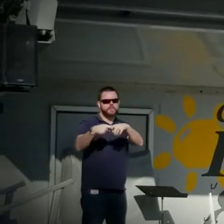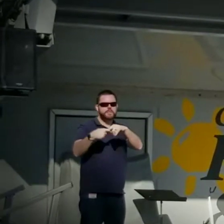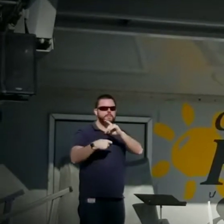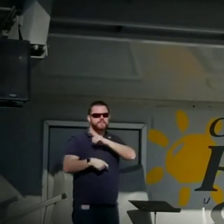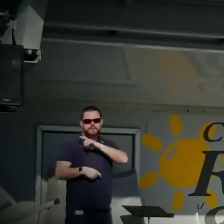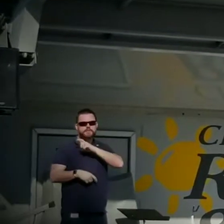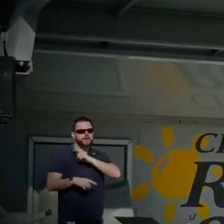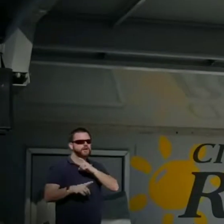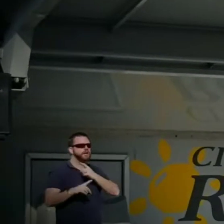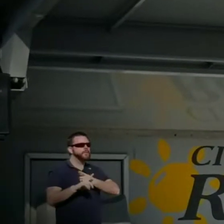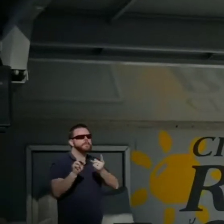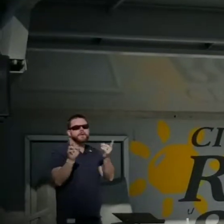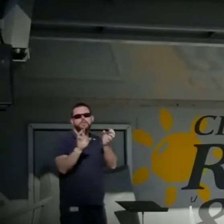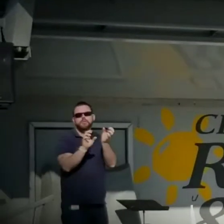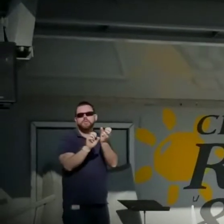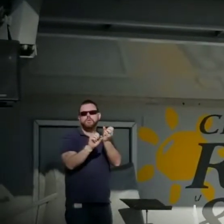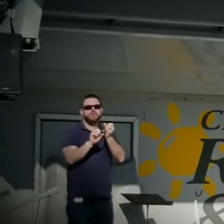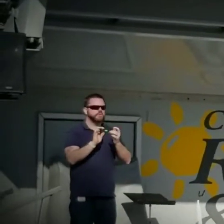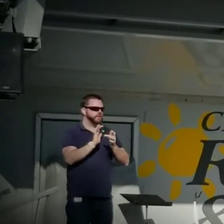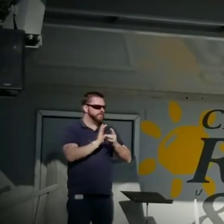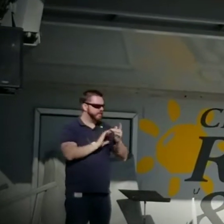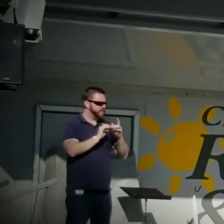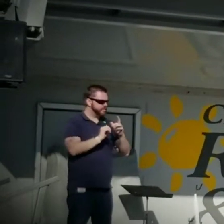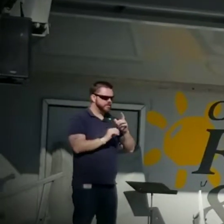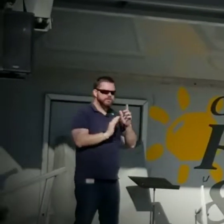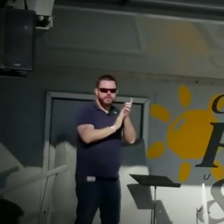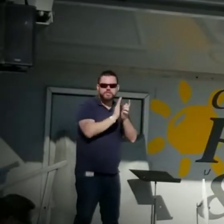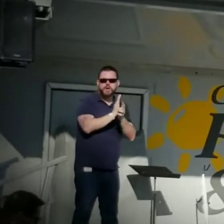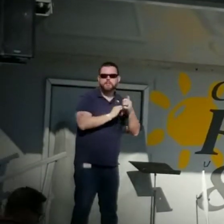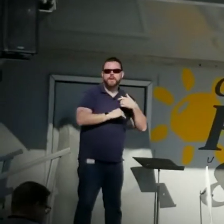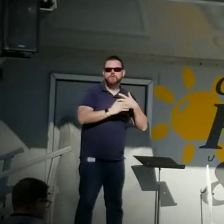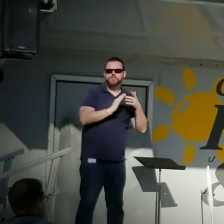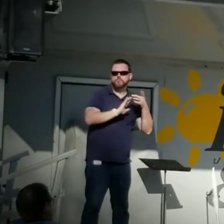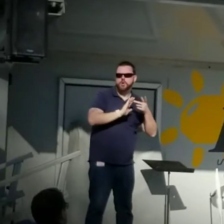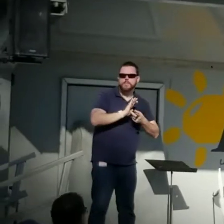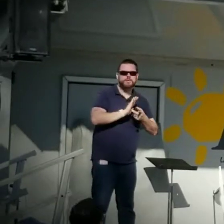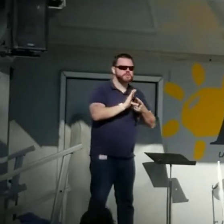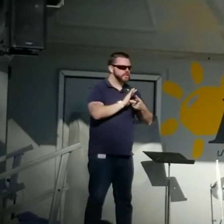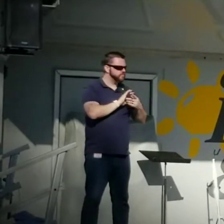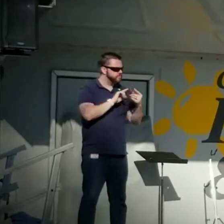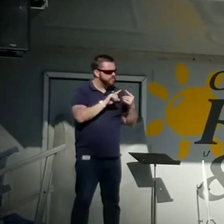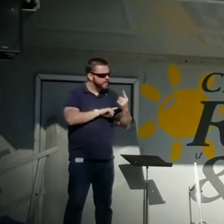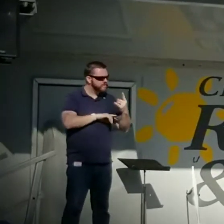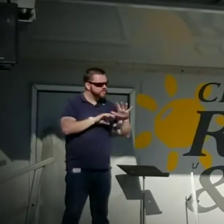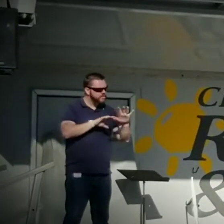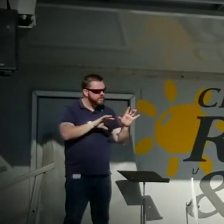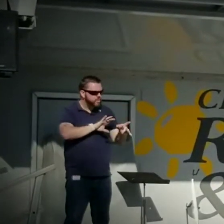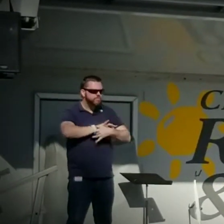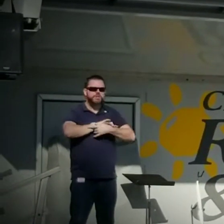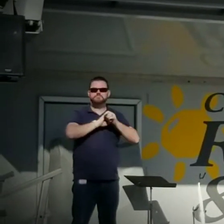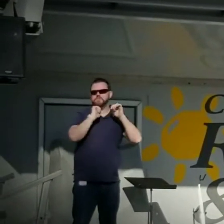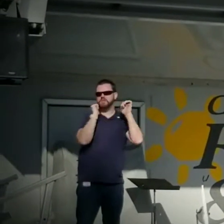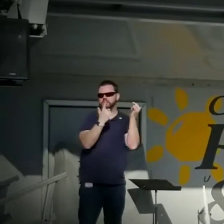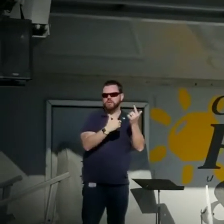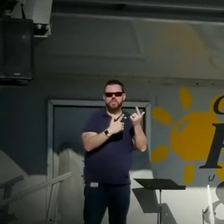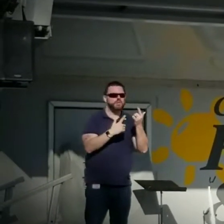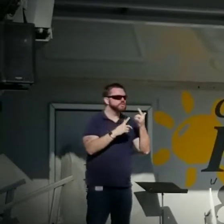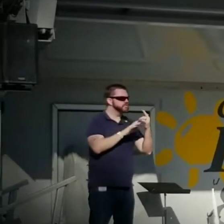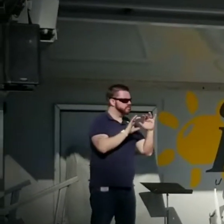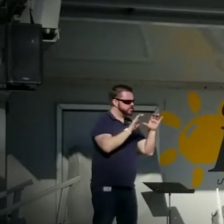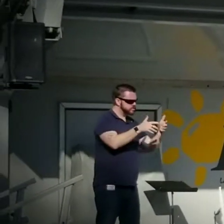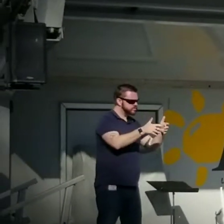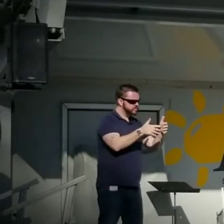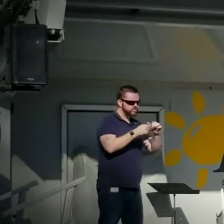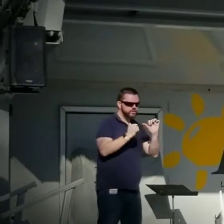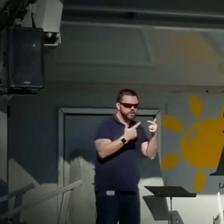though we had broken no laws and we had all the permits. They threatened to arrest all of us and to take all of